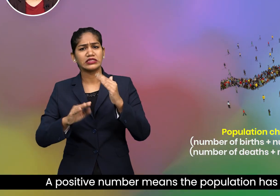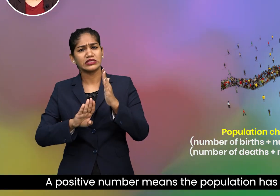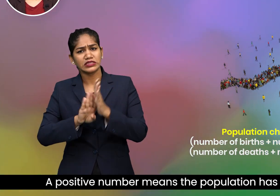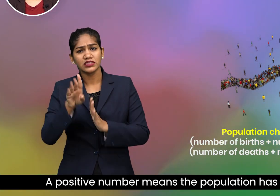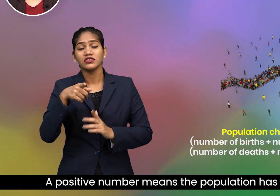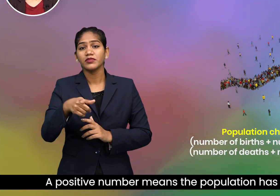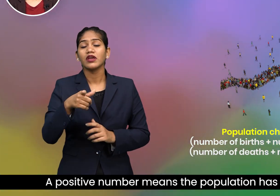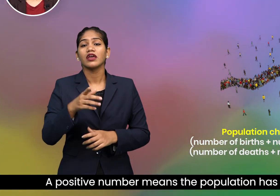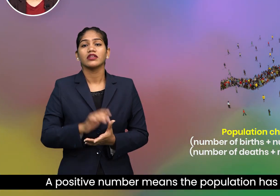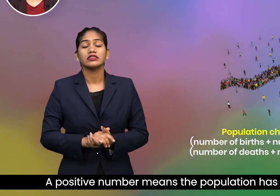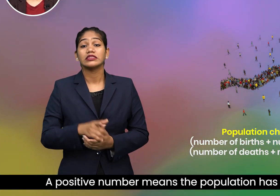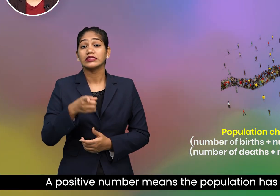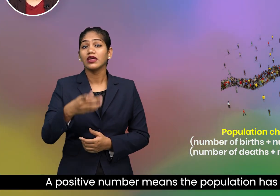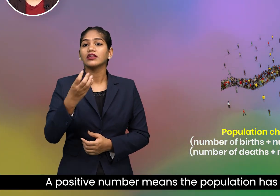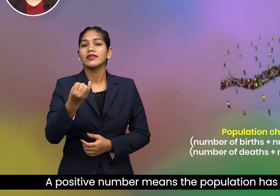by that number.